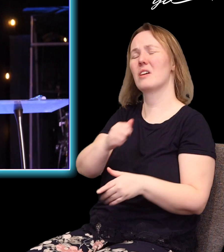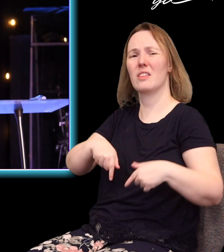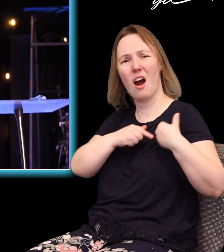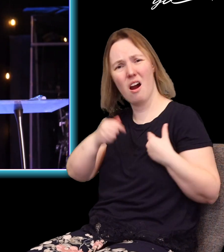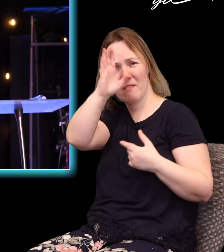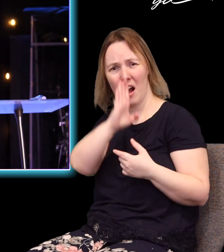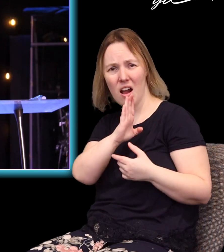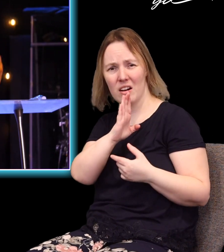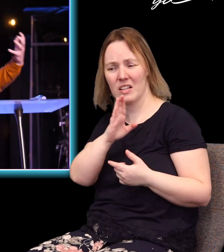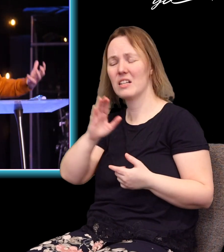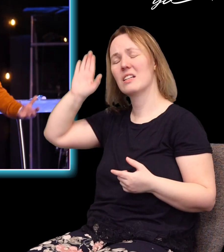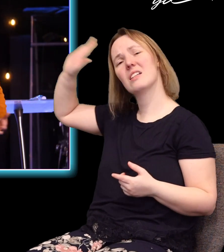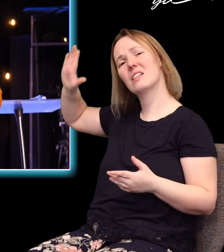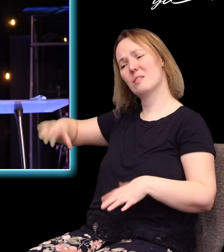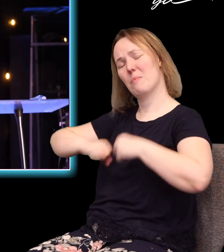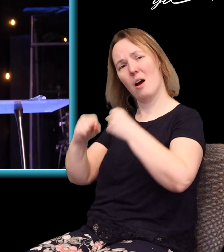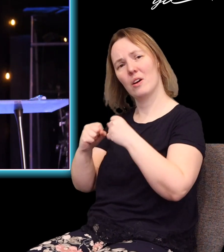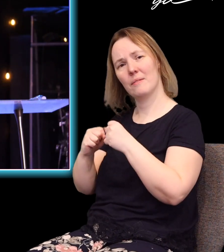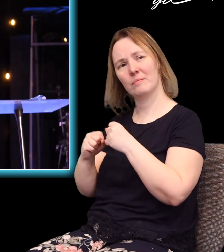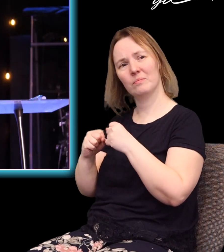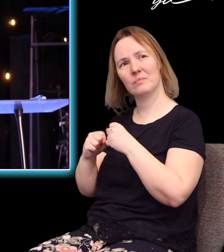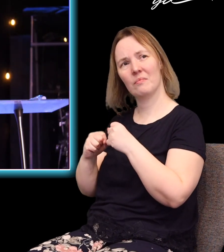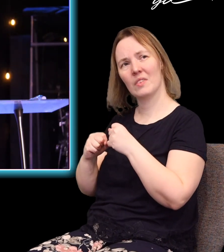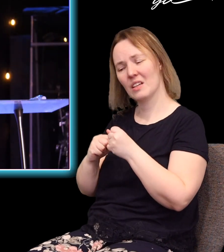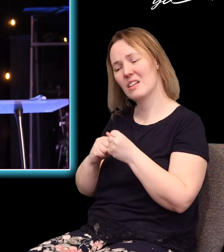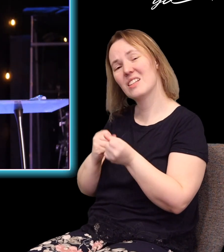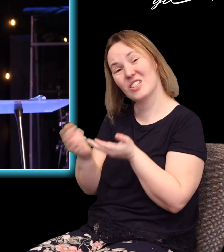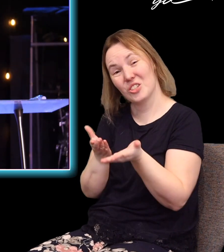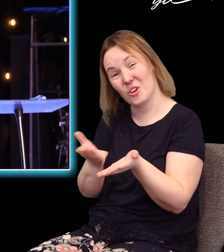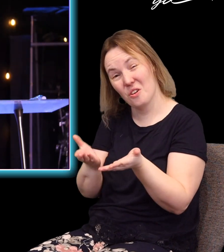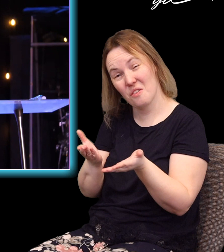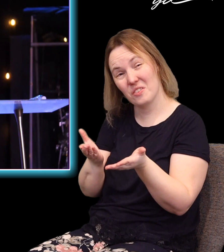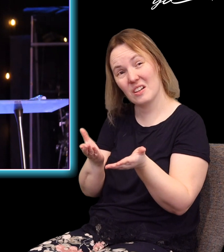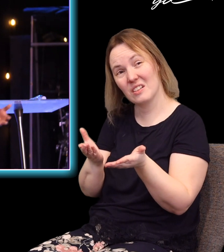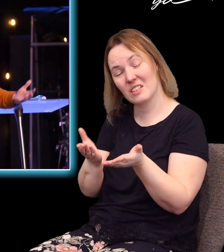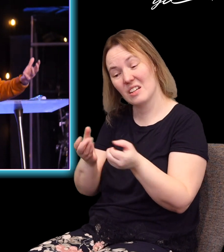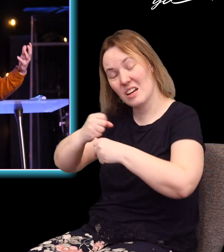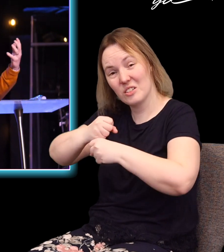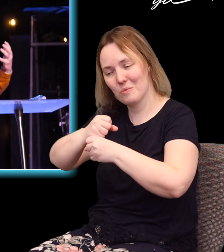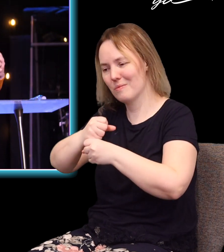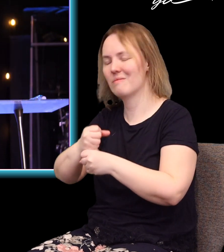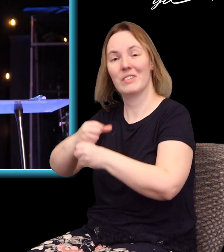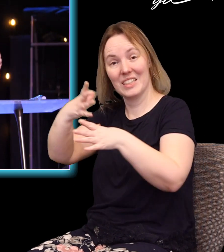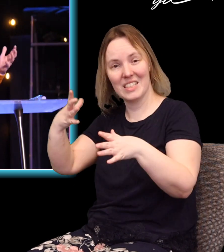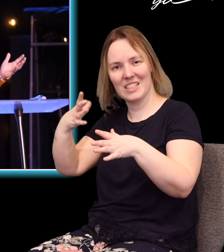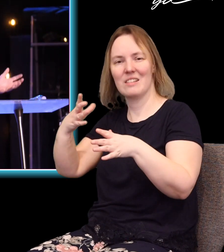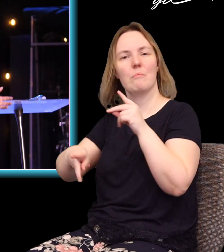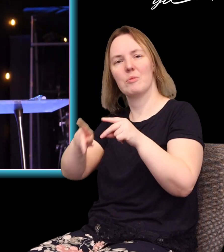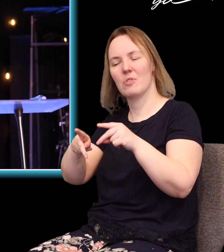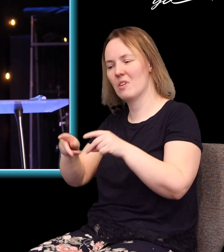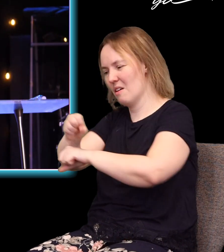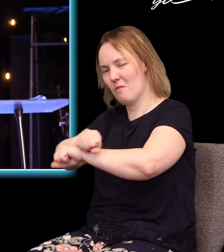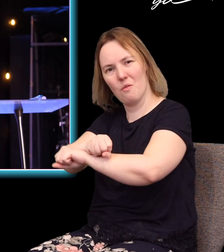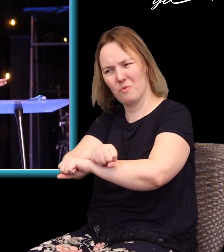heart of God in his power is to use his power to serve and to release people who are in all